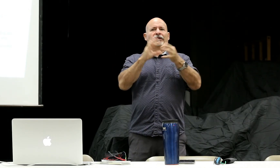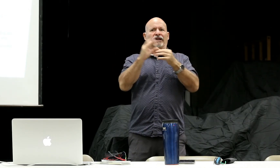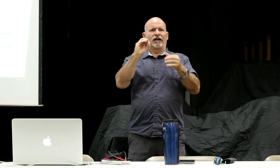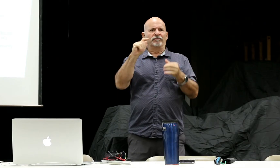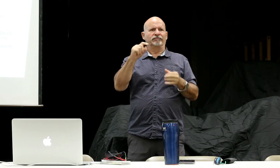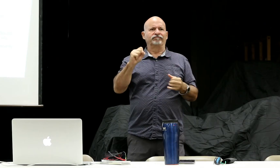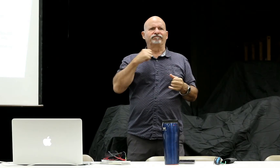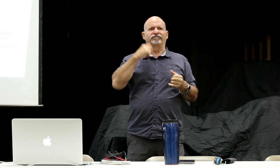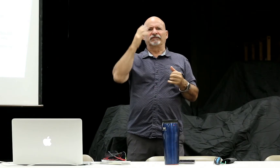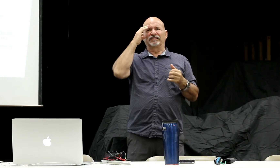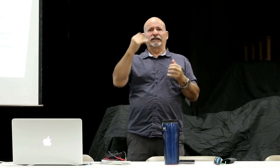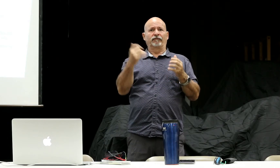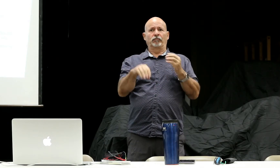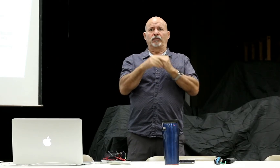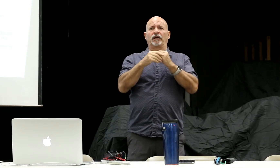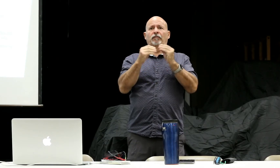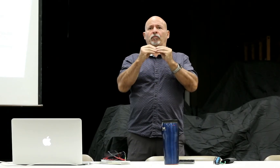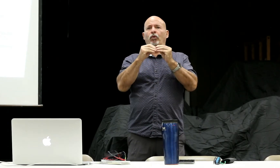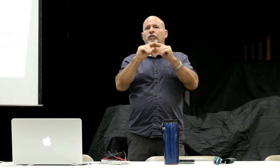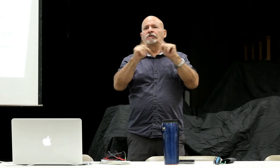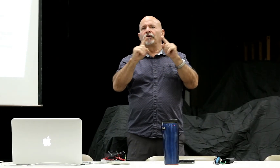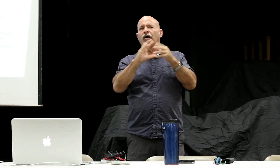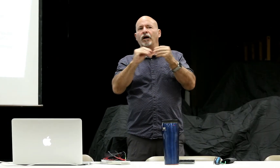the deaf people are not responsible for providing the interpreter.